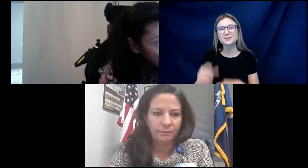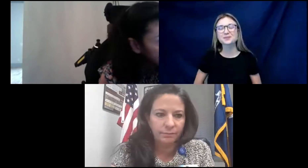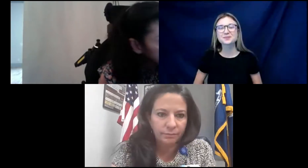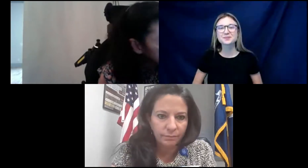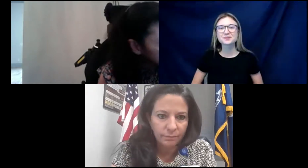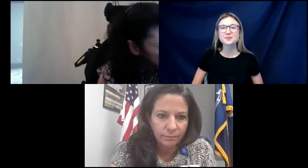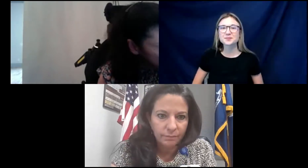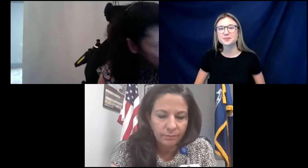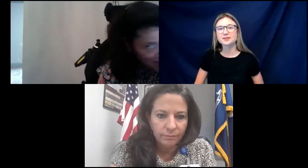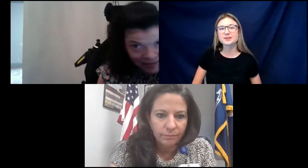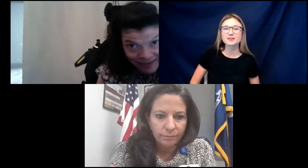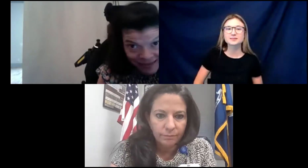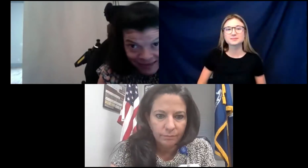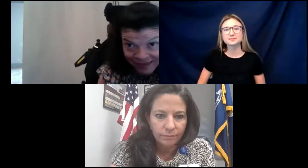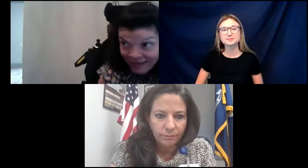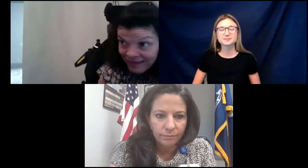Okay.